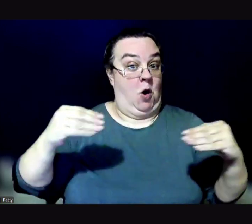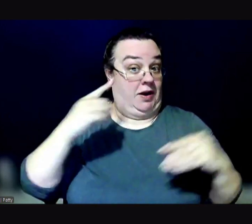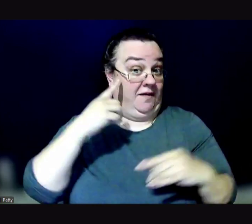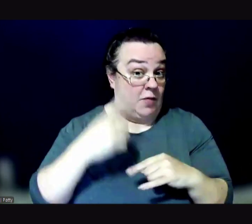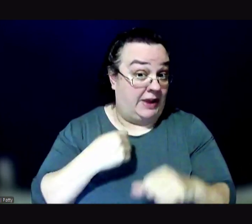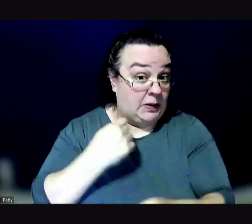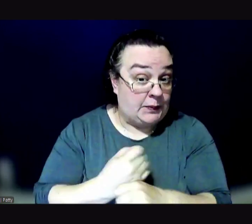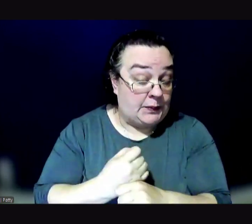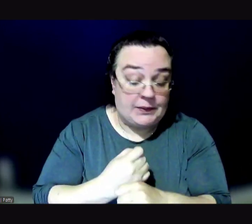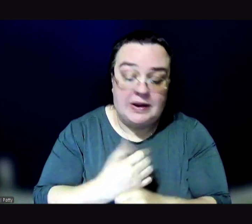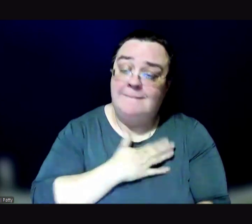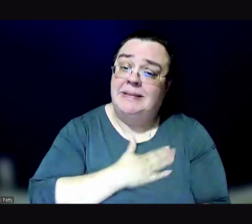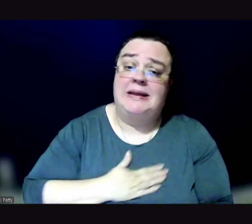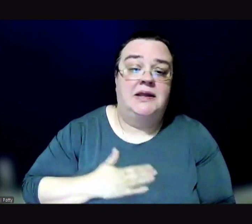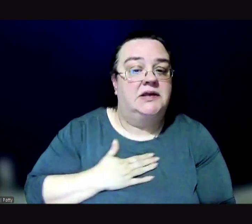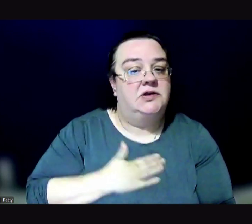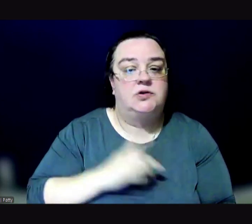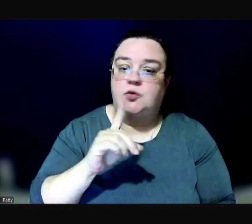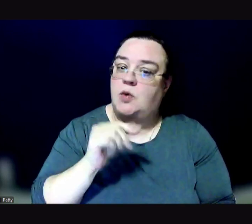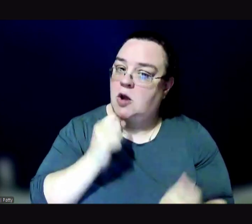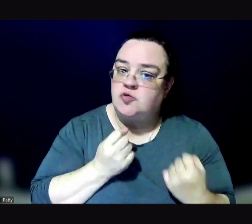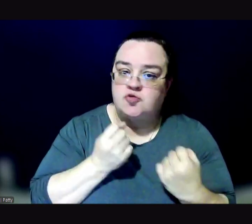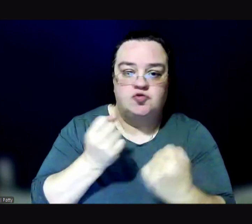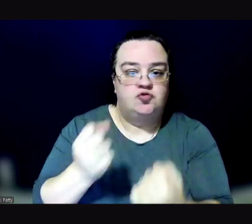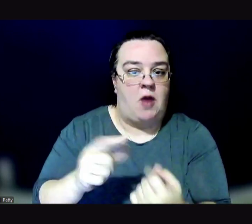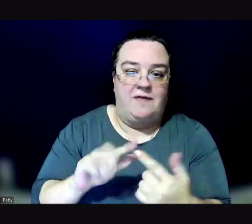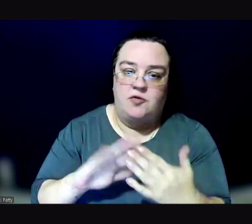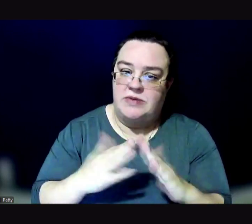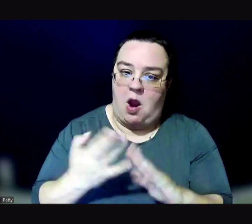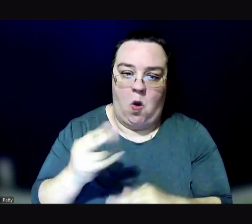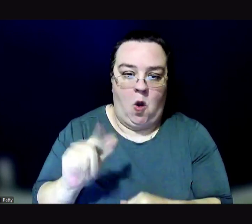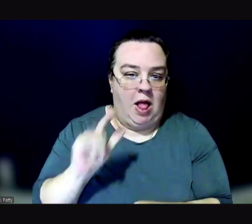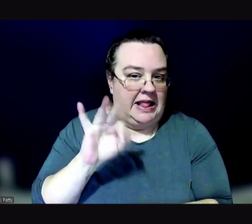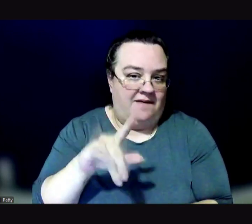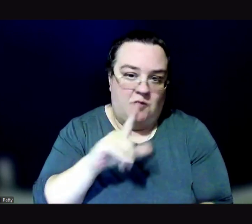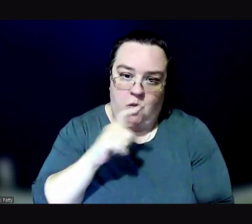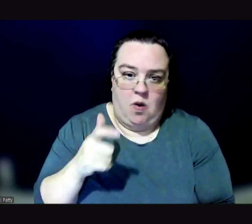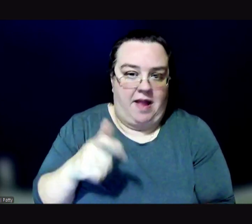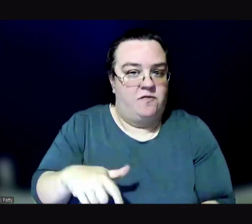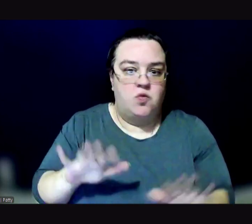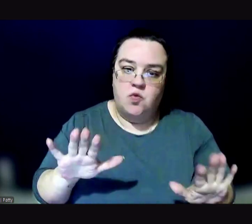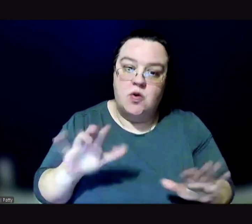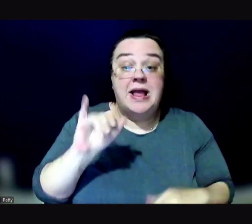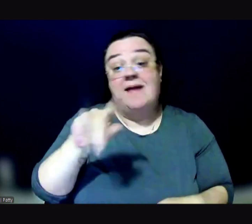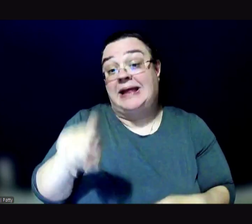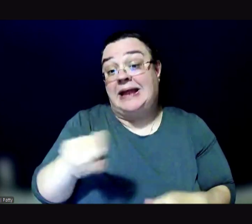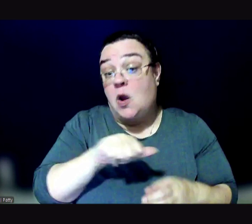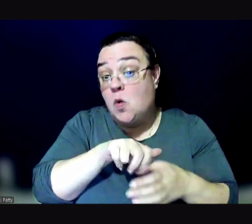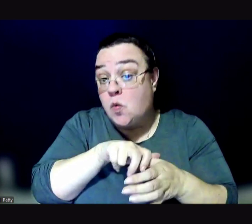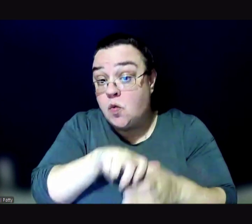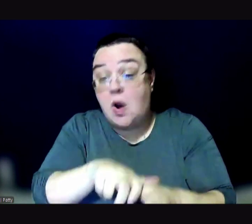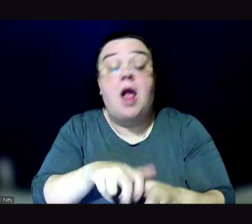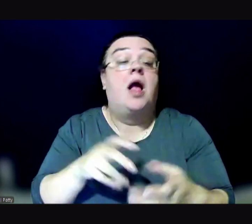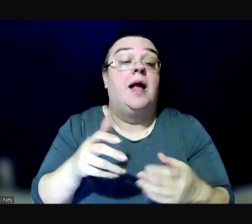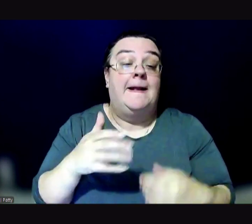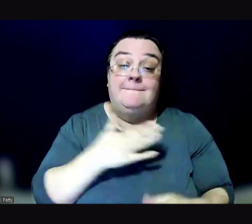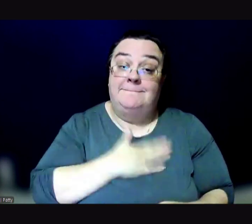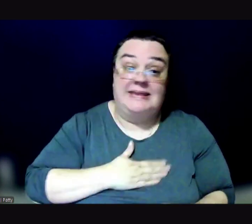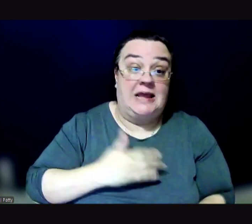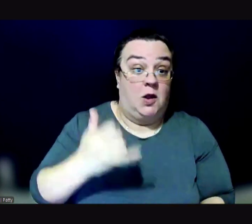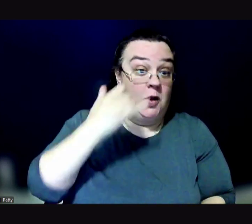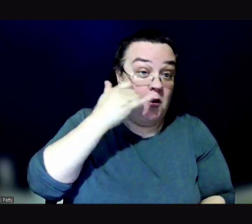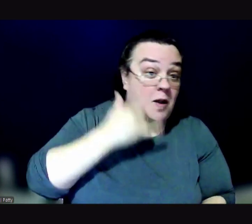Please do not drive to Town Hall if you can avoid it. If you need a ride, please call me or